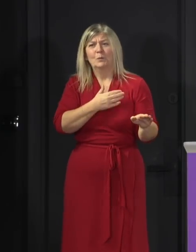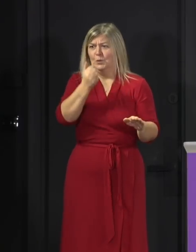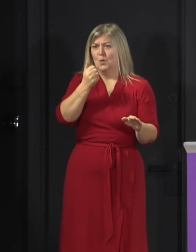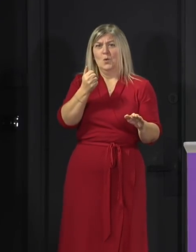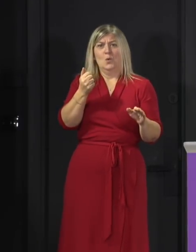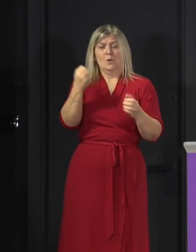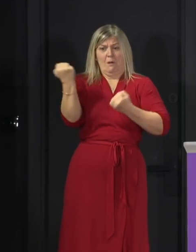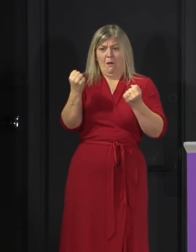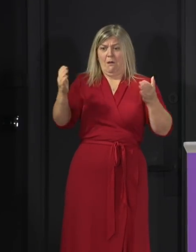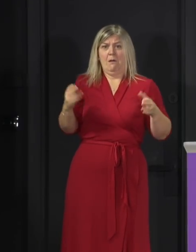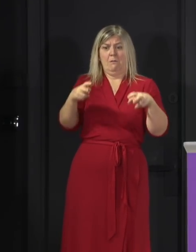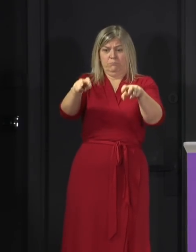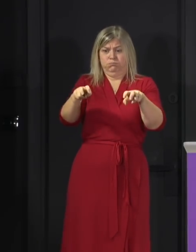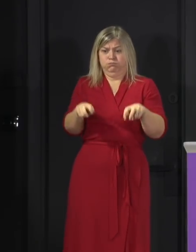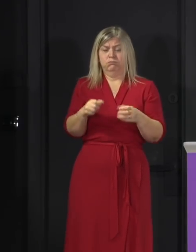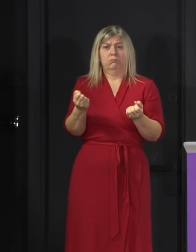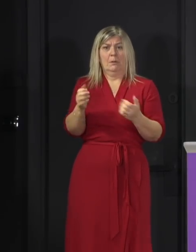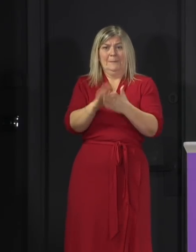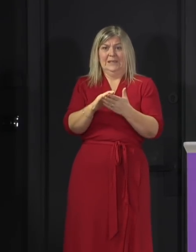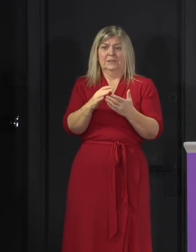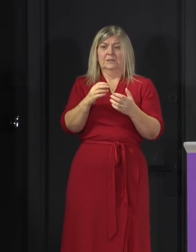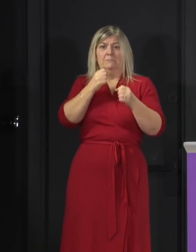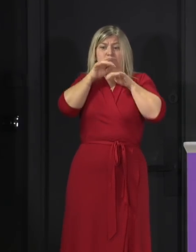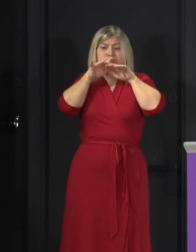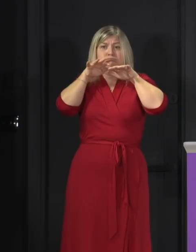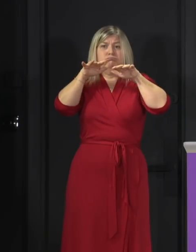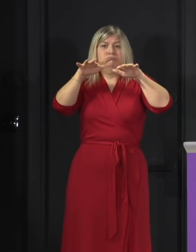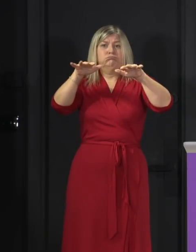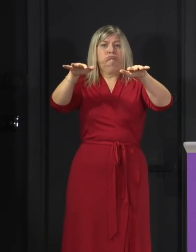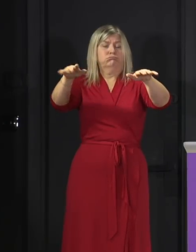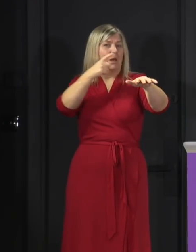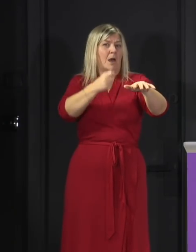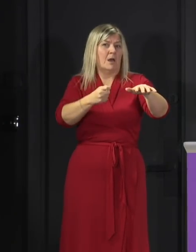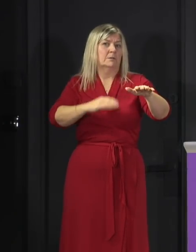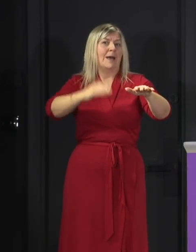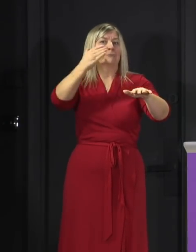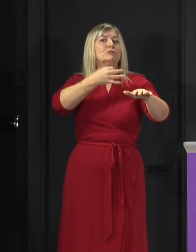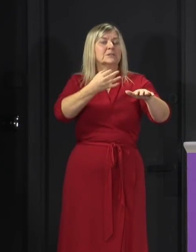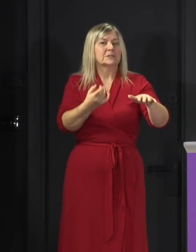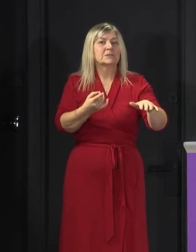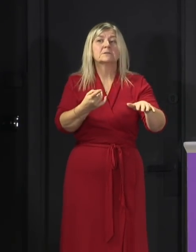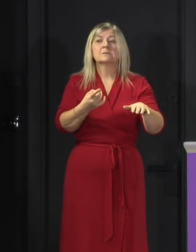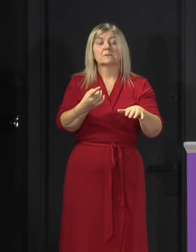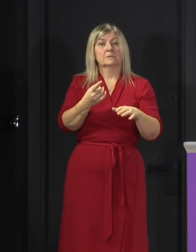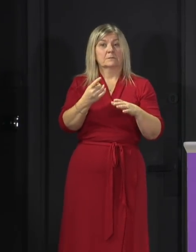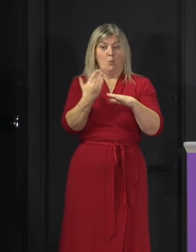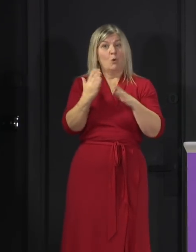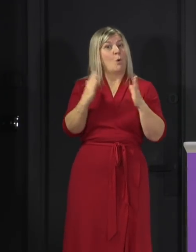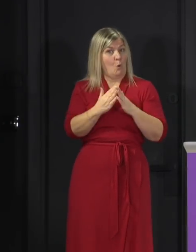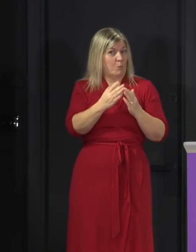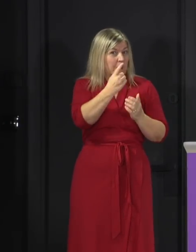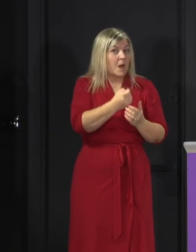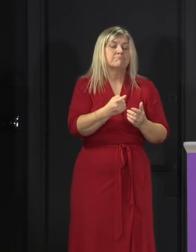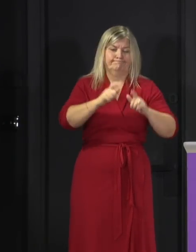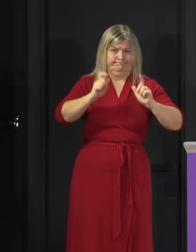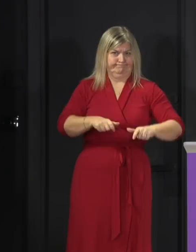space of a car can give particular risks of the virus spreading. Work from home if you can. Download the Protect